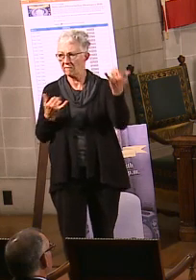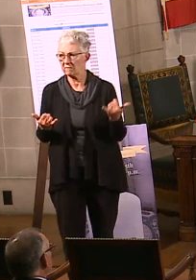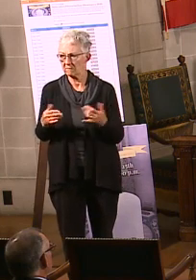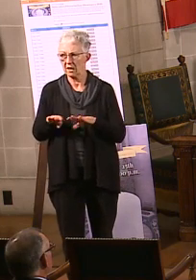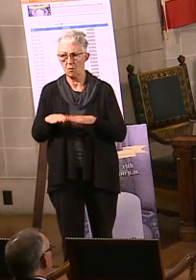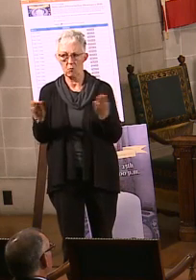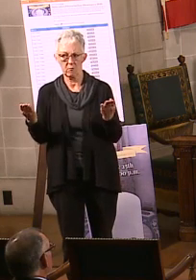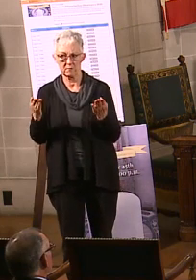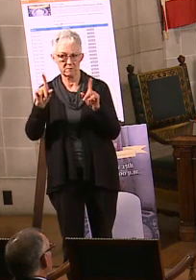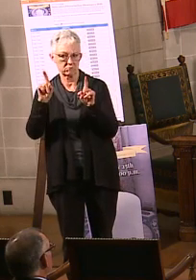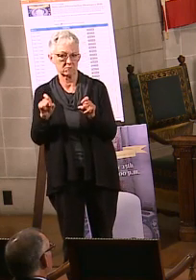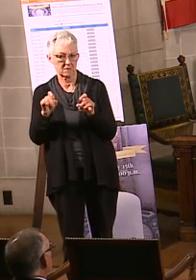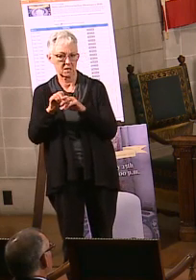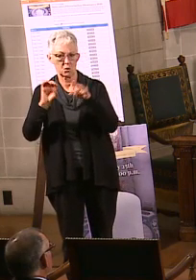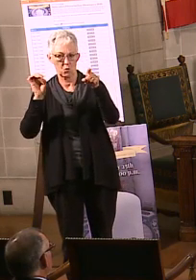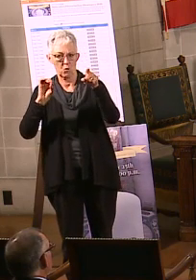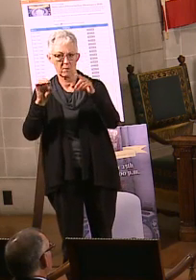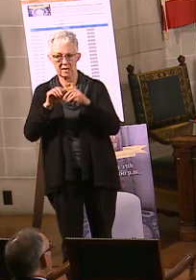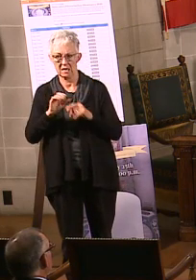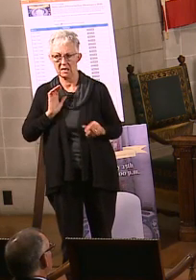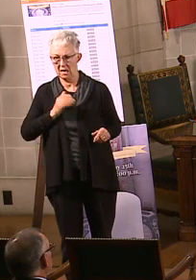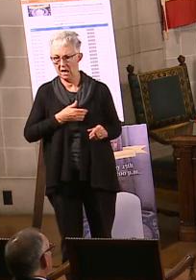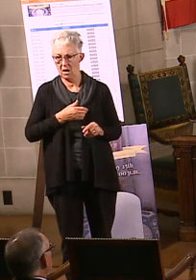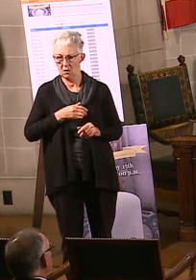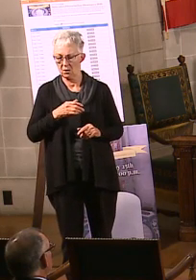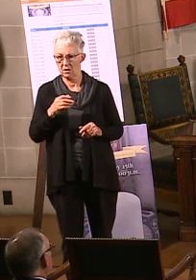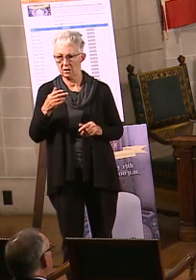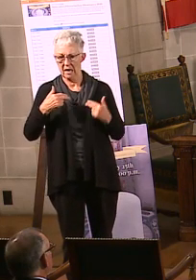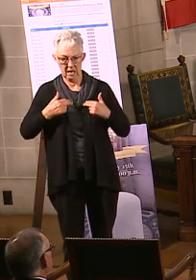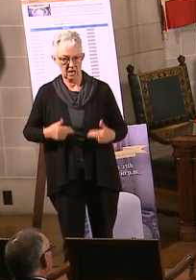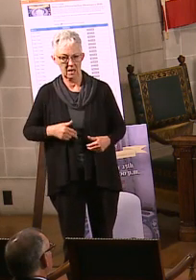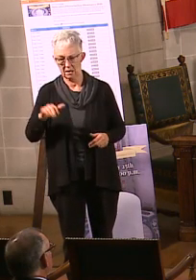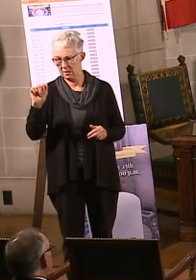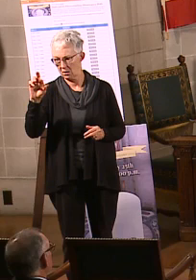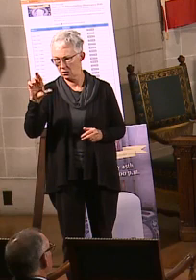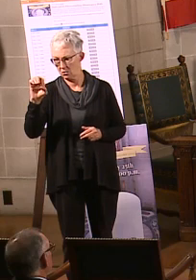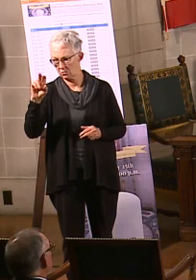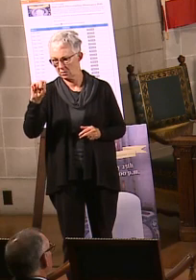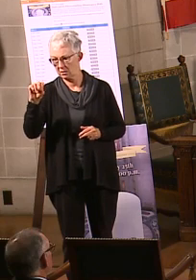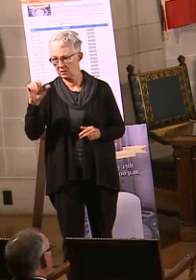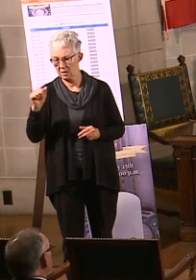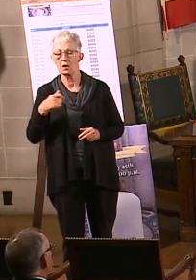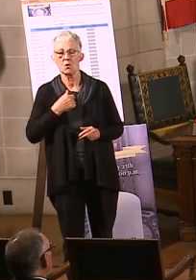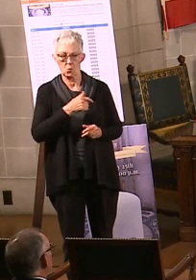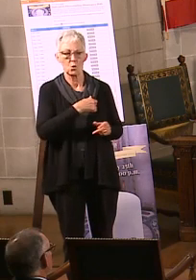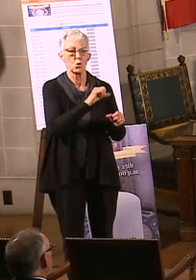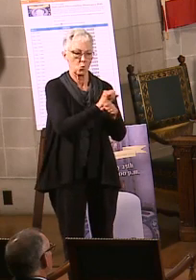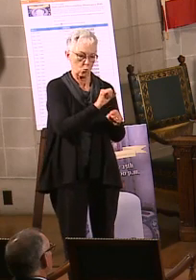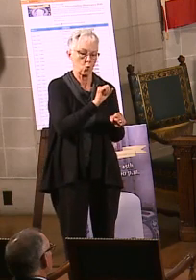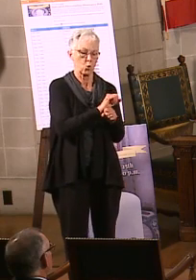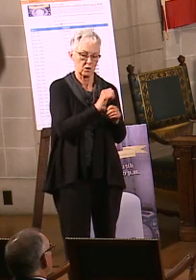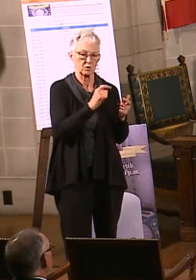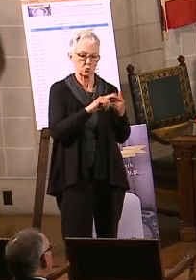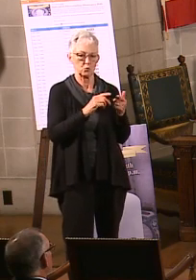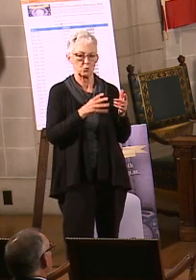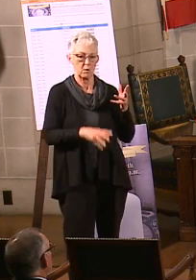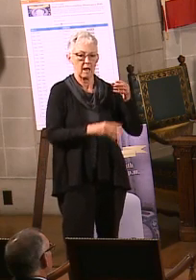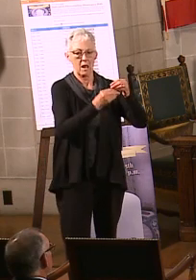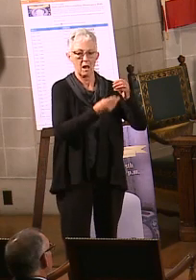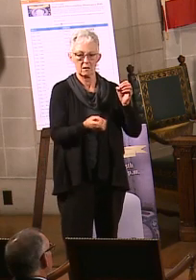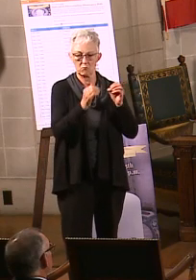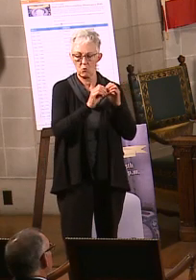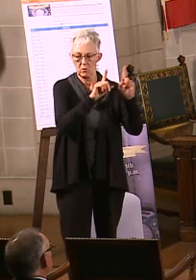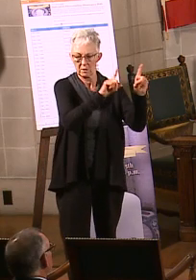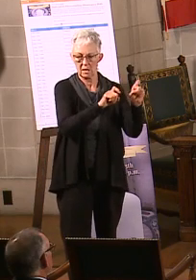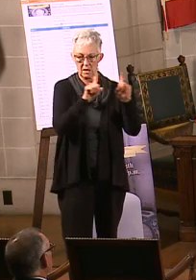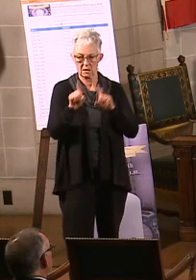that's one of our sites we've got set up. And we are also working with Charles Drew and One World on expanding testing there as well, along with working with